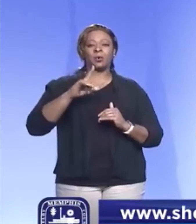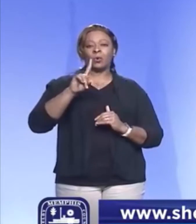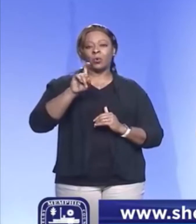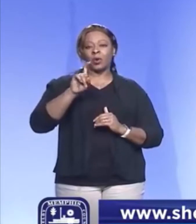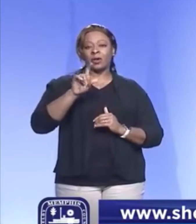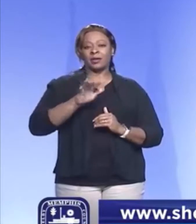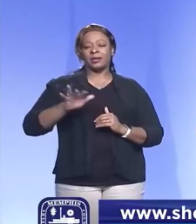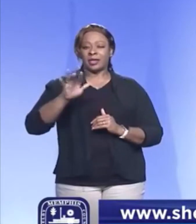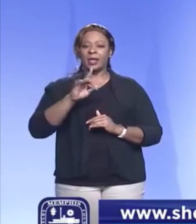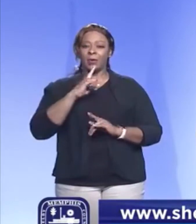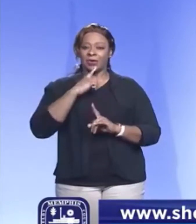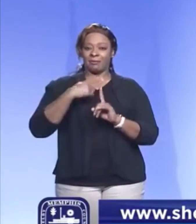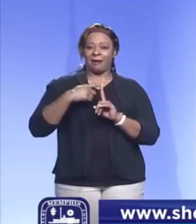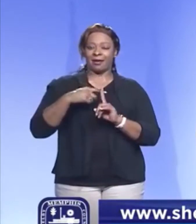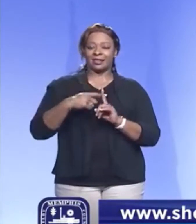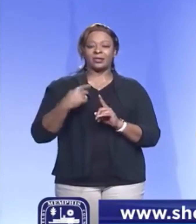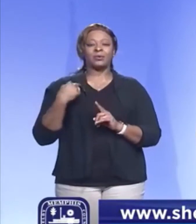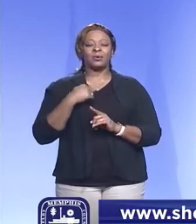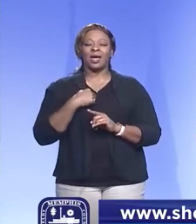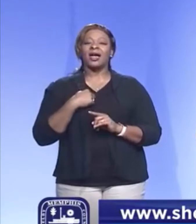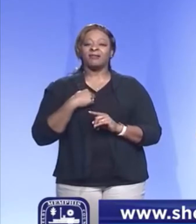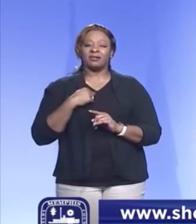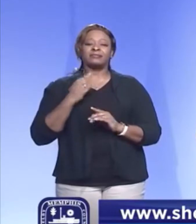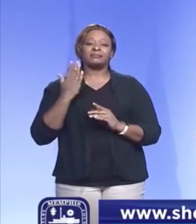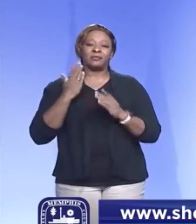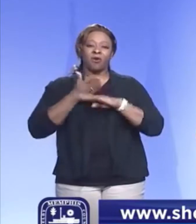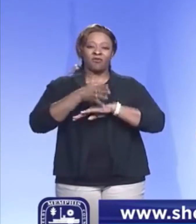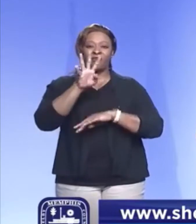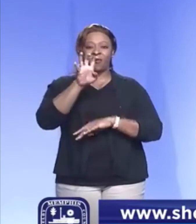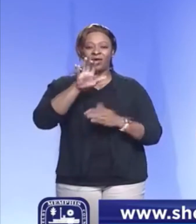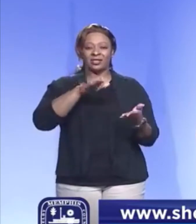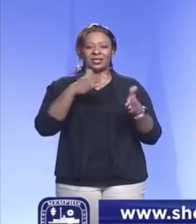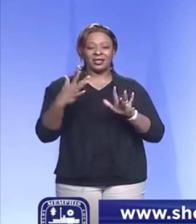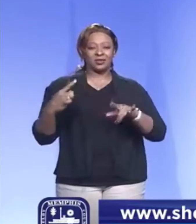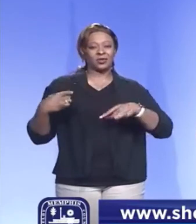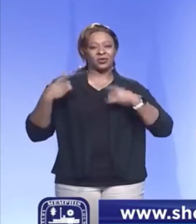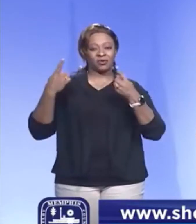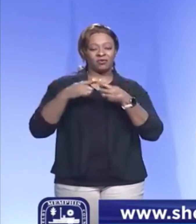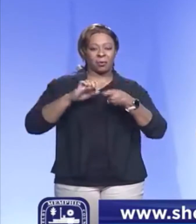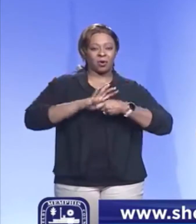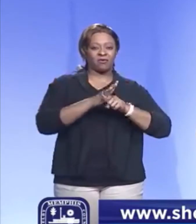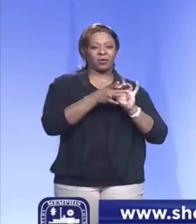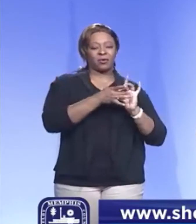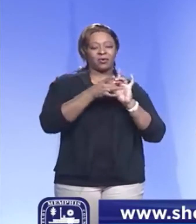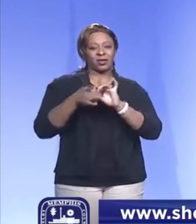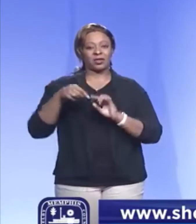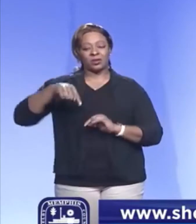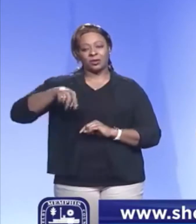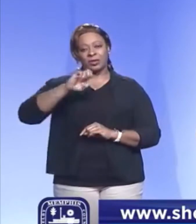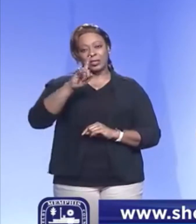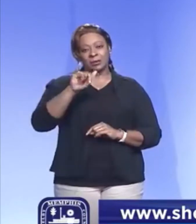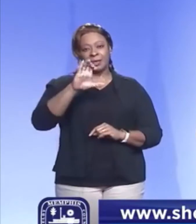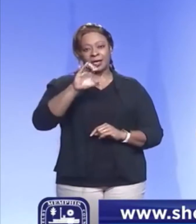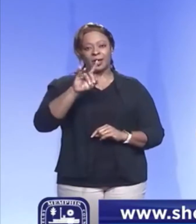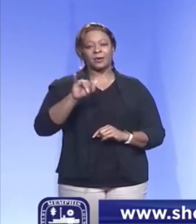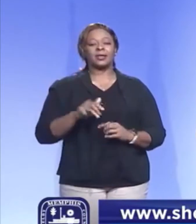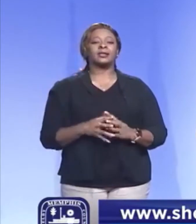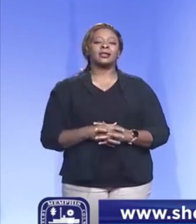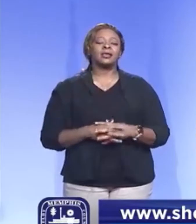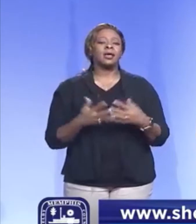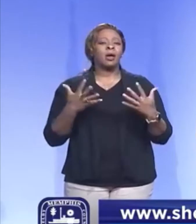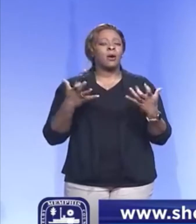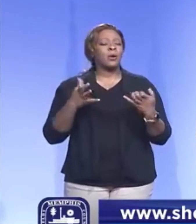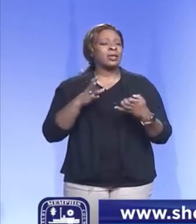positive. Unfortunately, we do have over 400 deaths that we've experienced within Shelby County. I want to